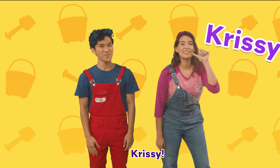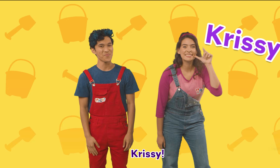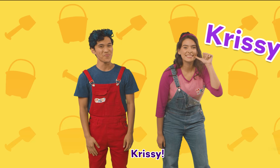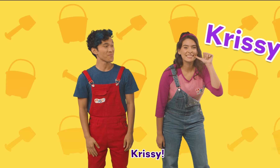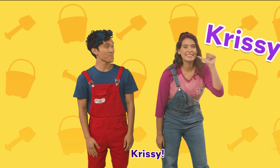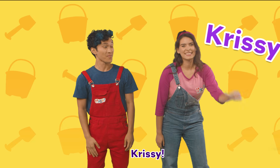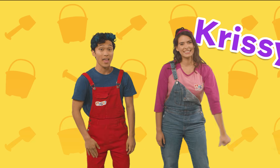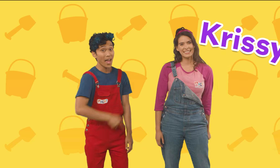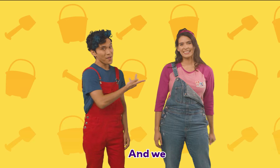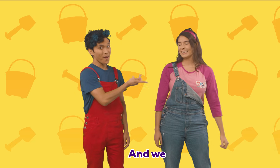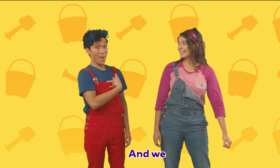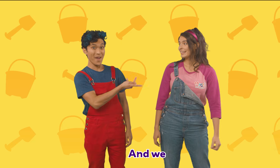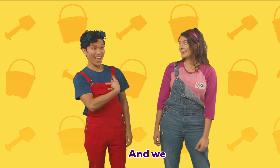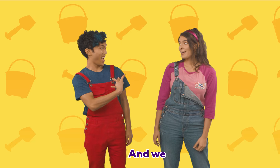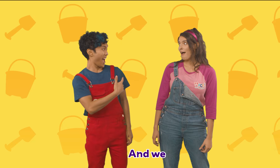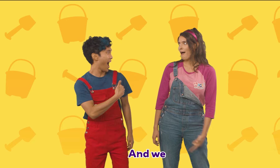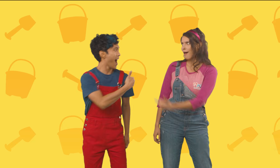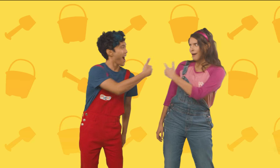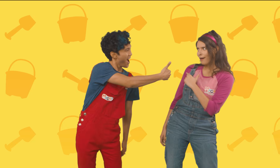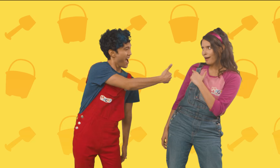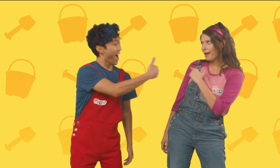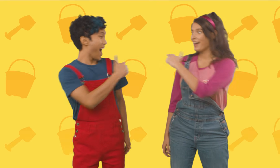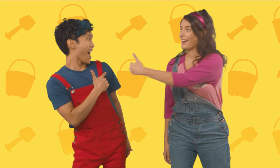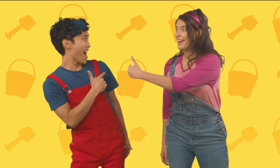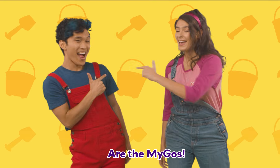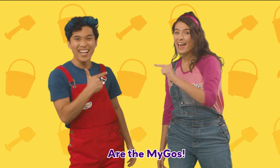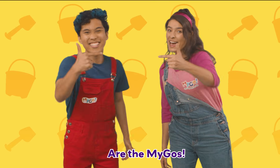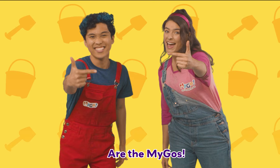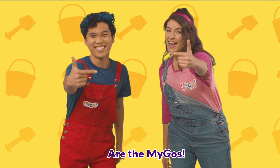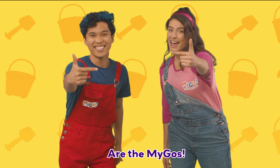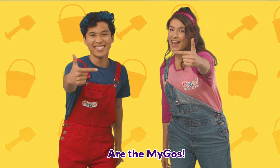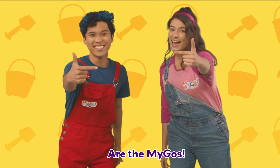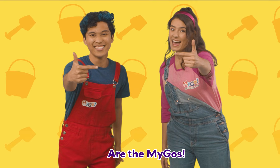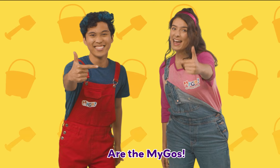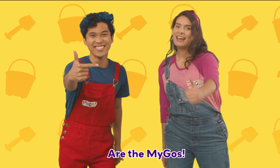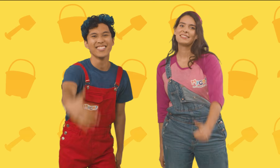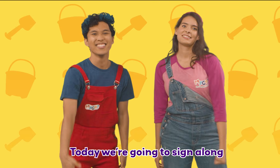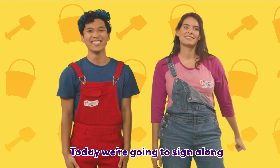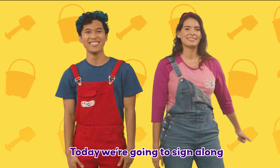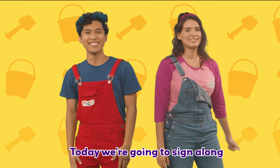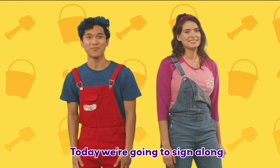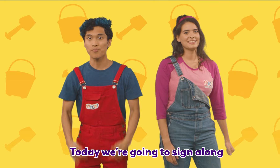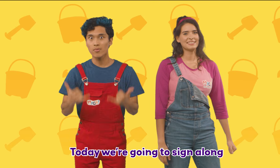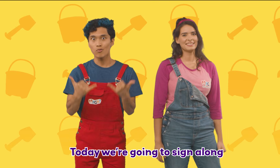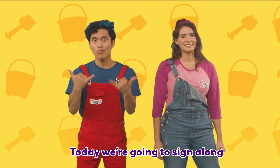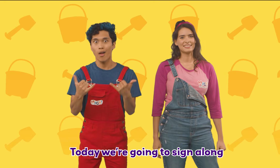Chrissy. And we are the MyGos. Today, we're